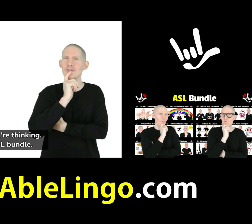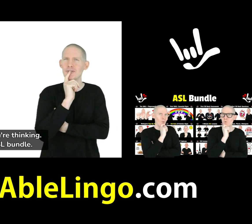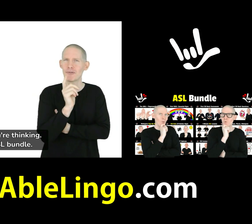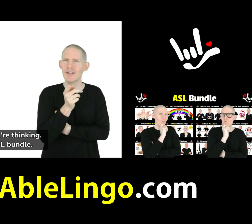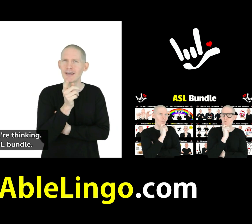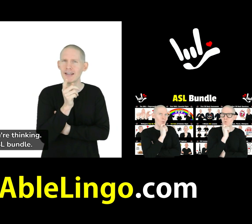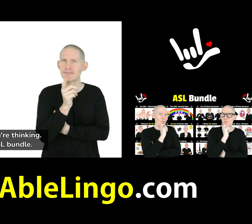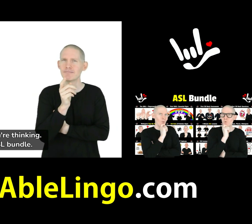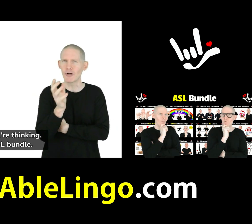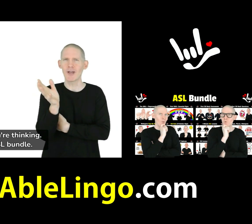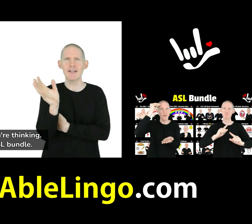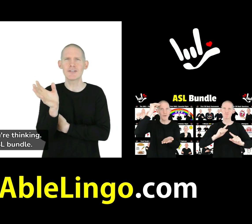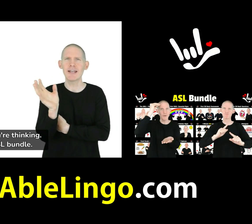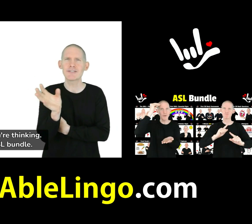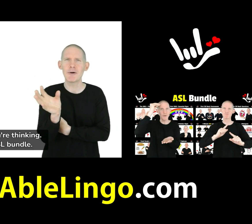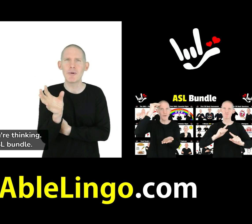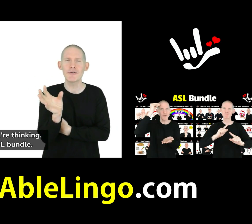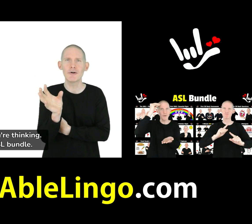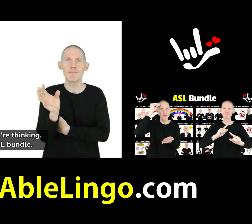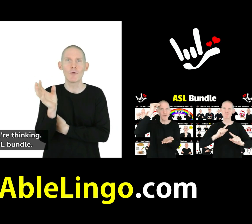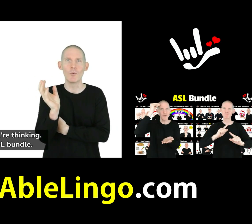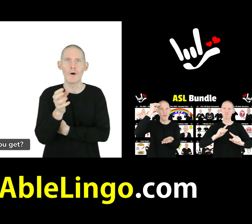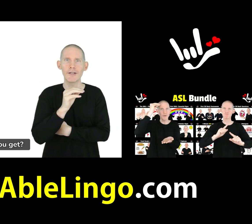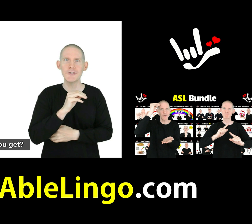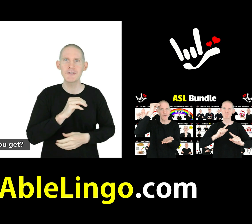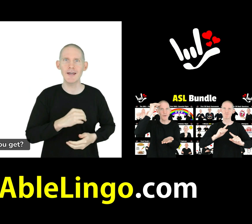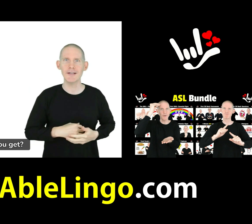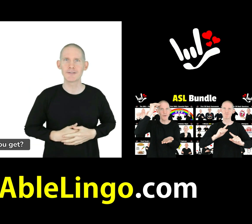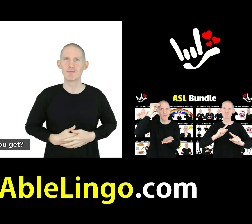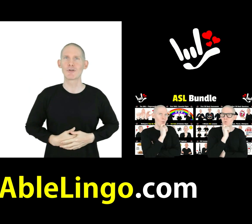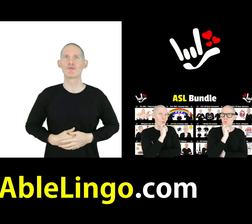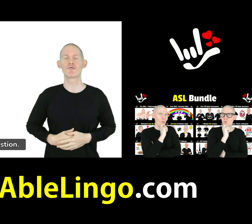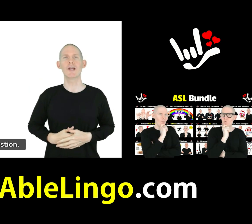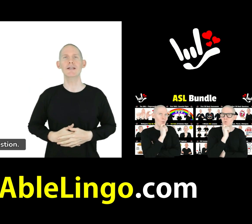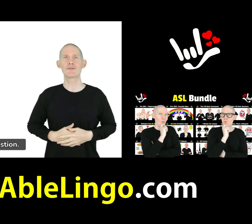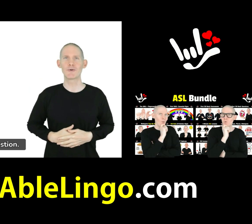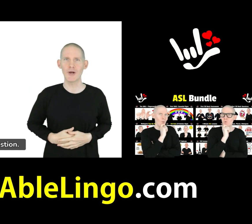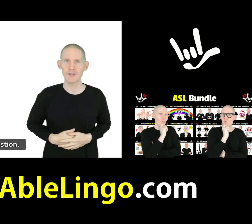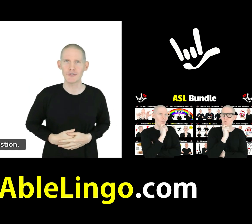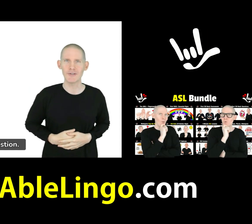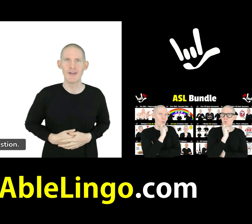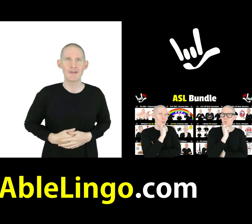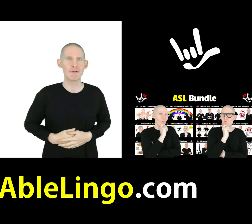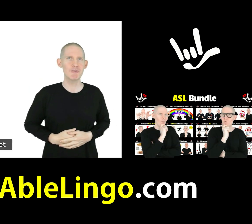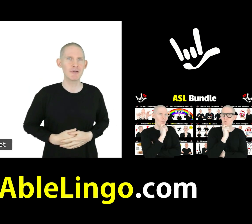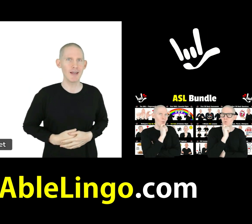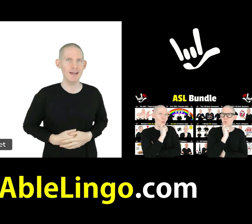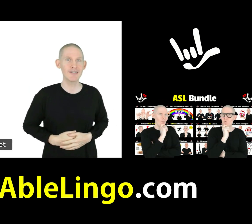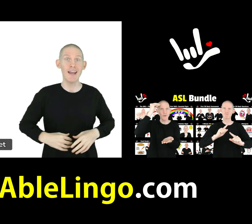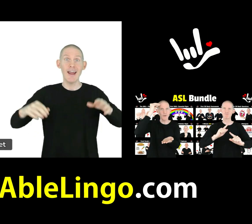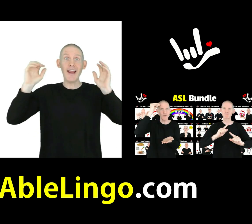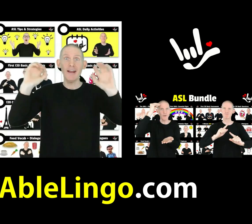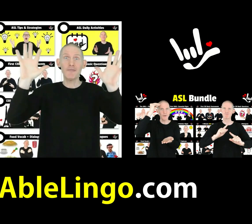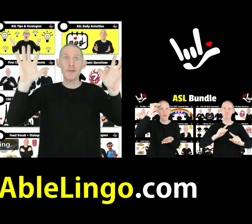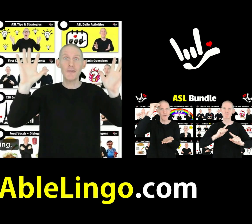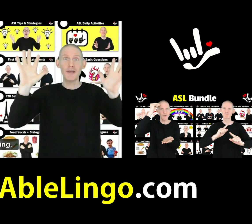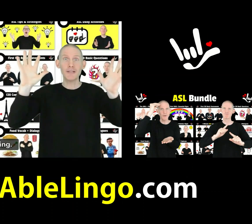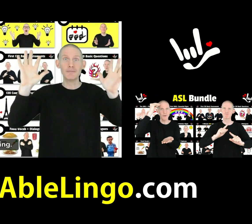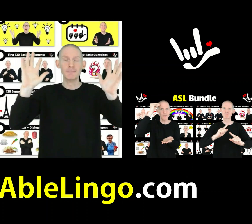you're thinking. Okay, it's an ASL bundle. What do you get? Great question. You get everything. You